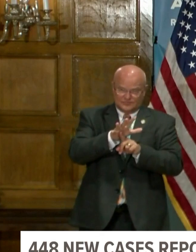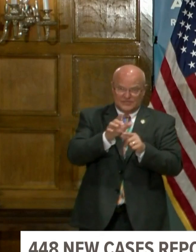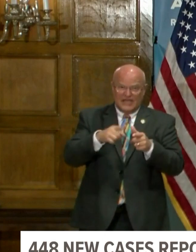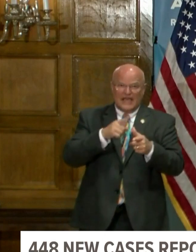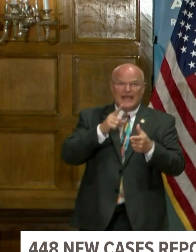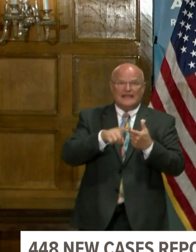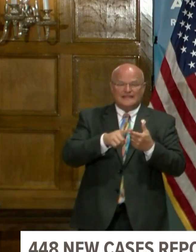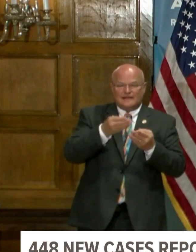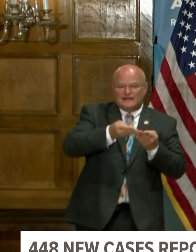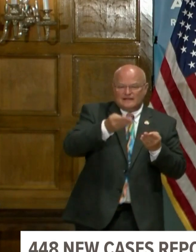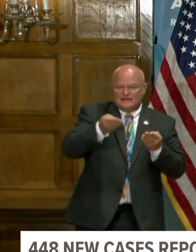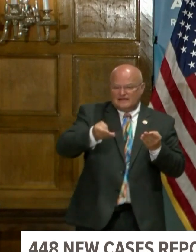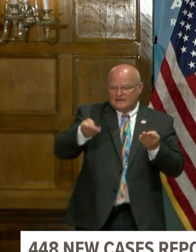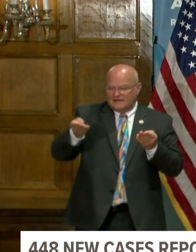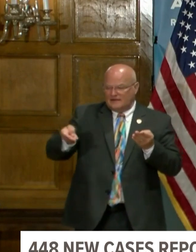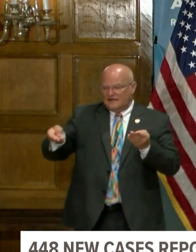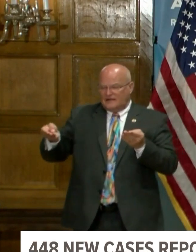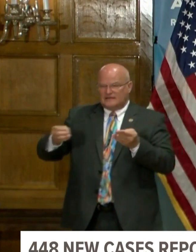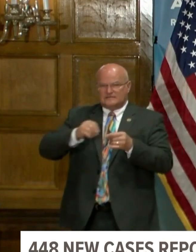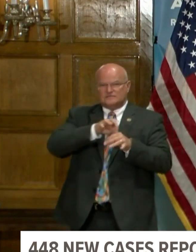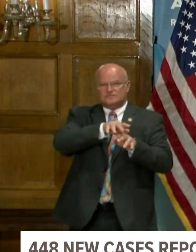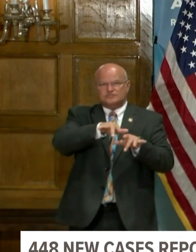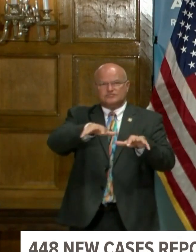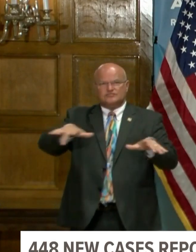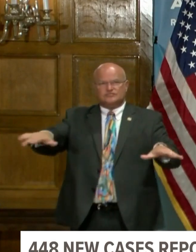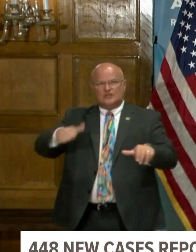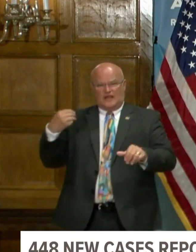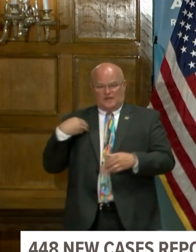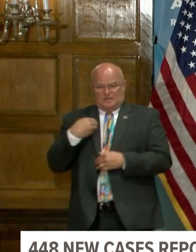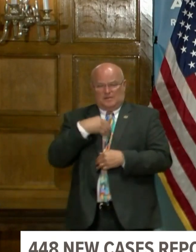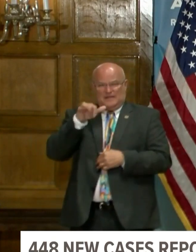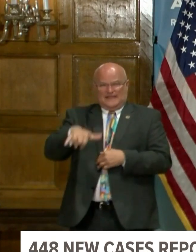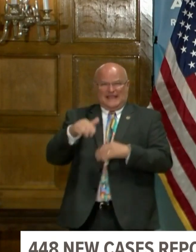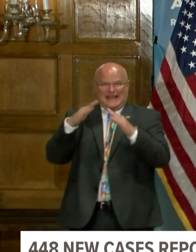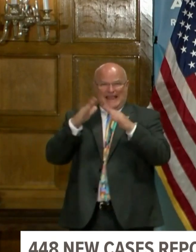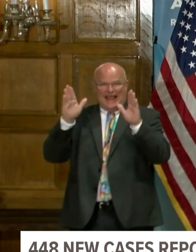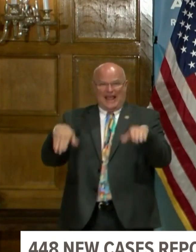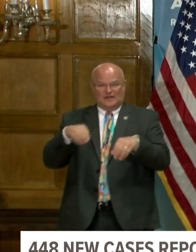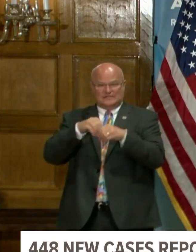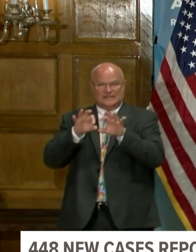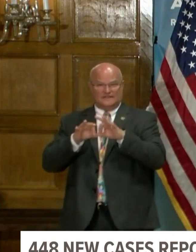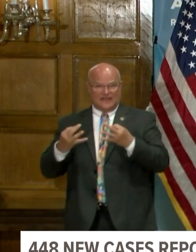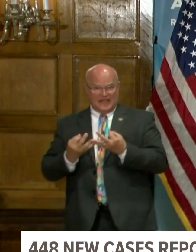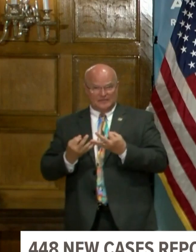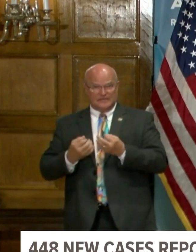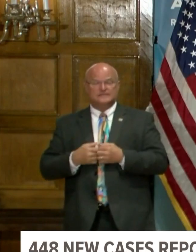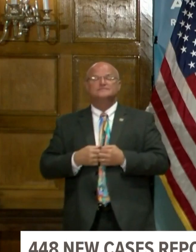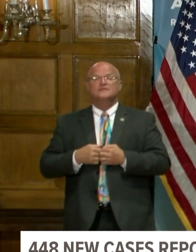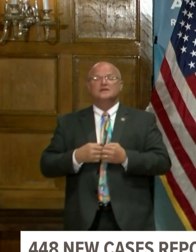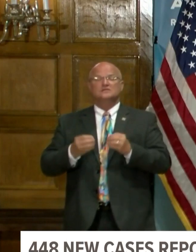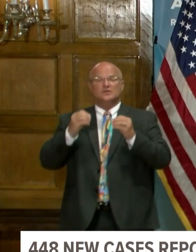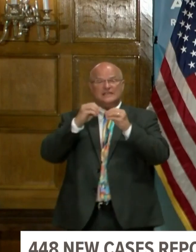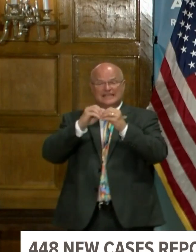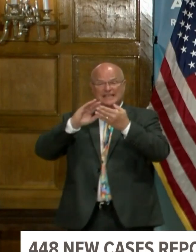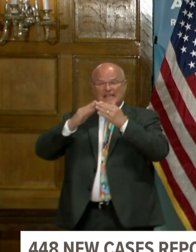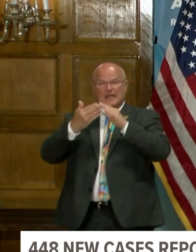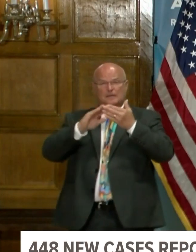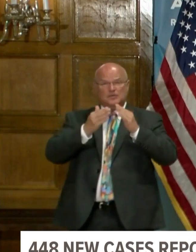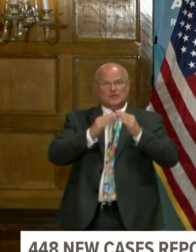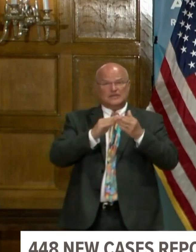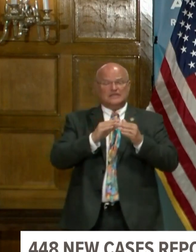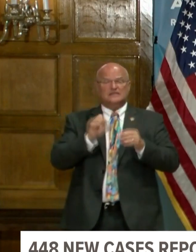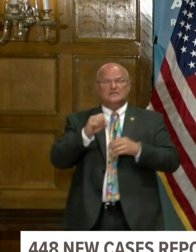it's very easy for COVID-19 to spread to other members of that household. We have clustering within communities, so we